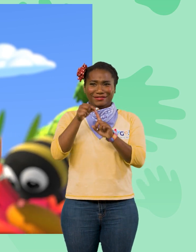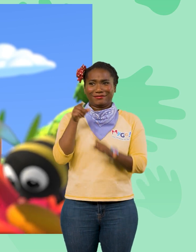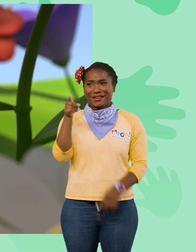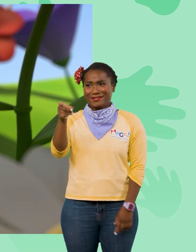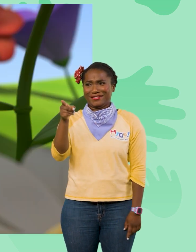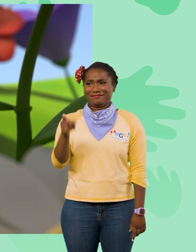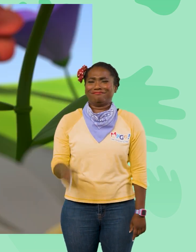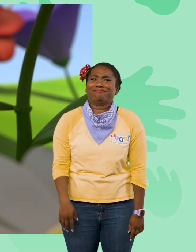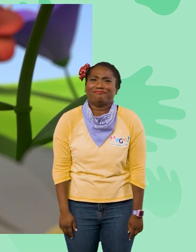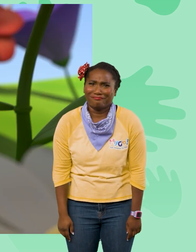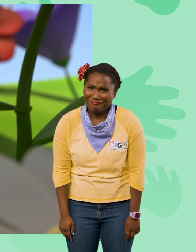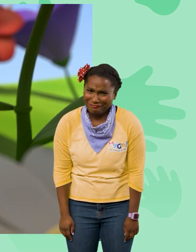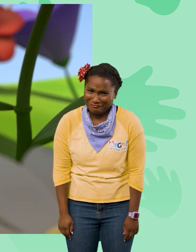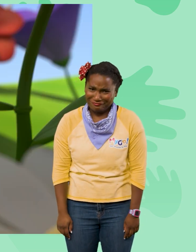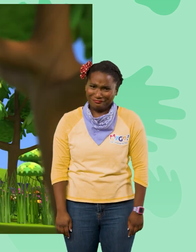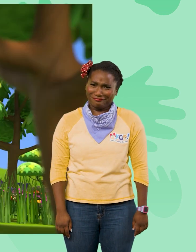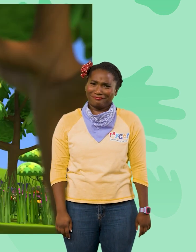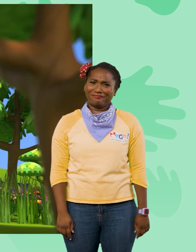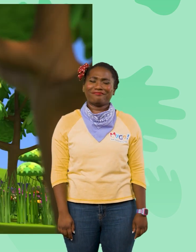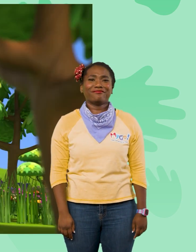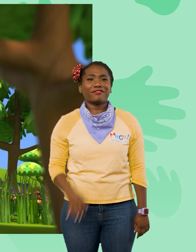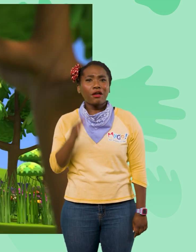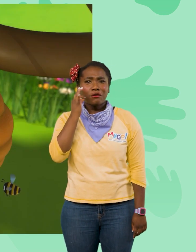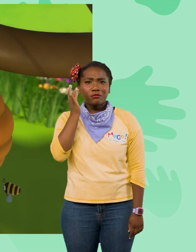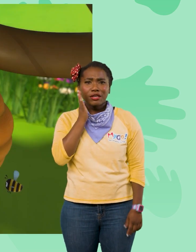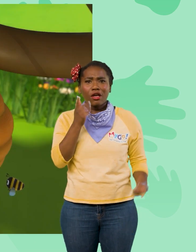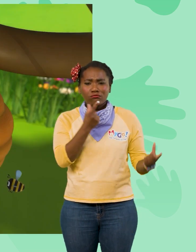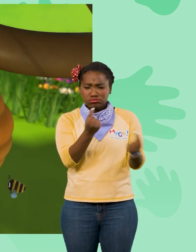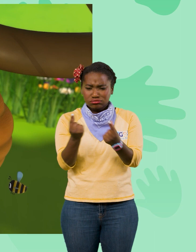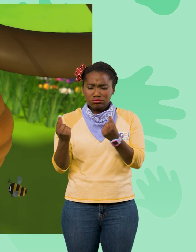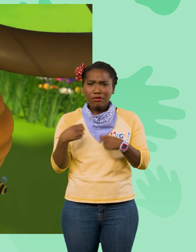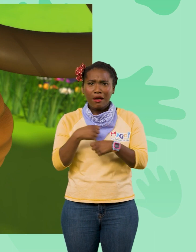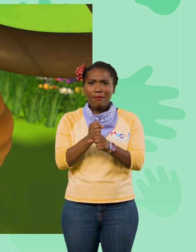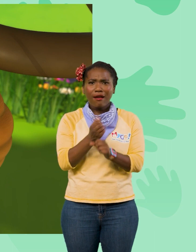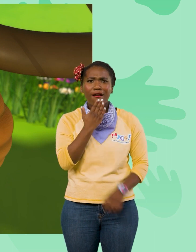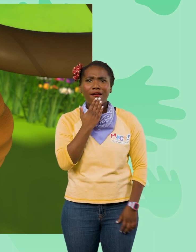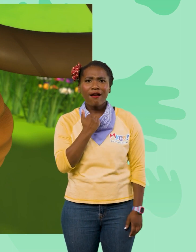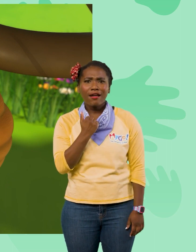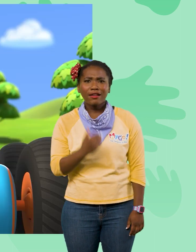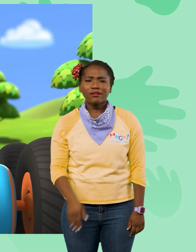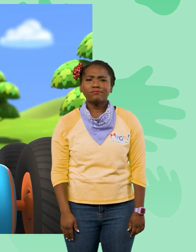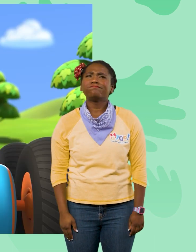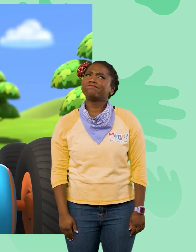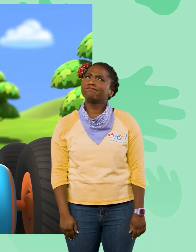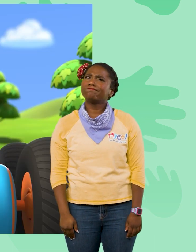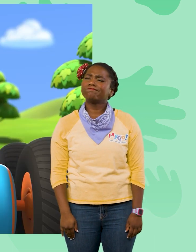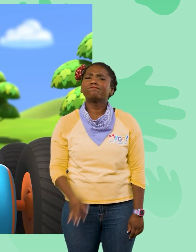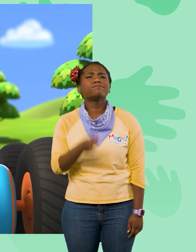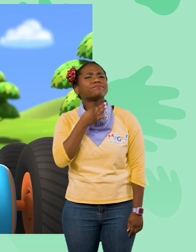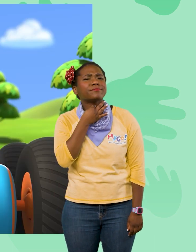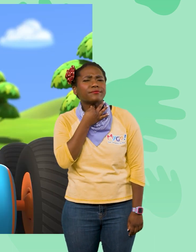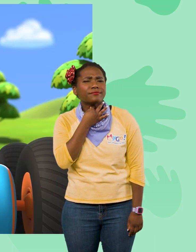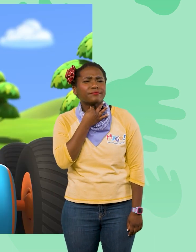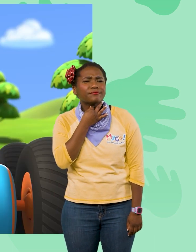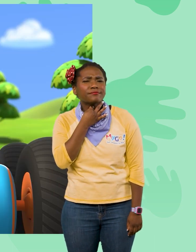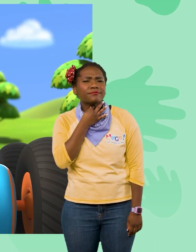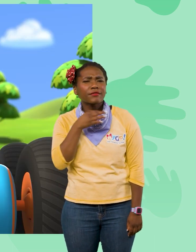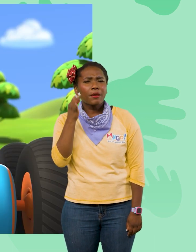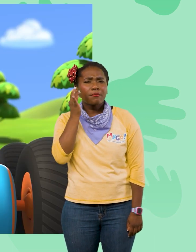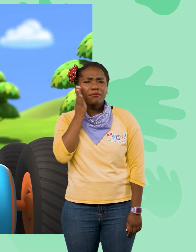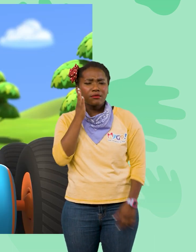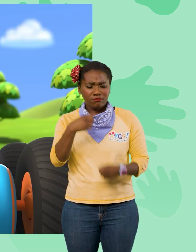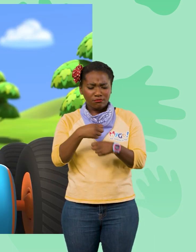Well, except that one. Those bees are busy making honey. I